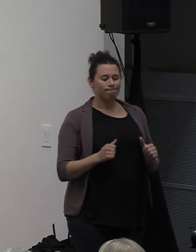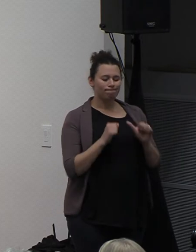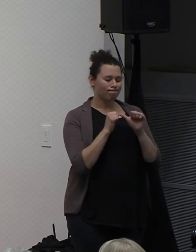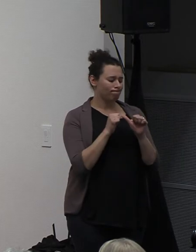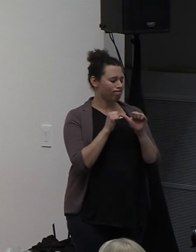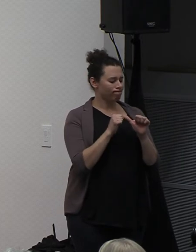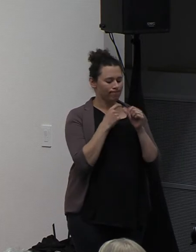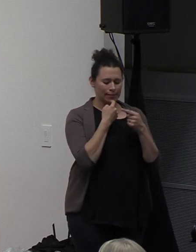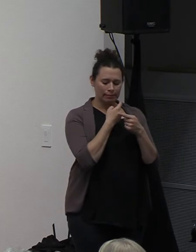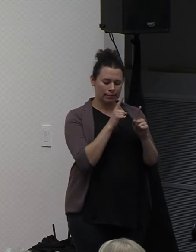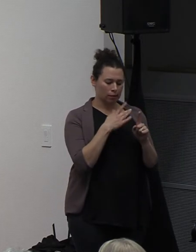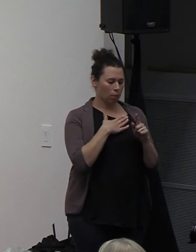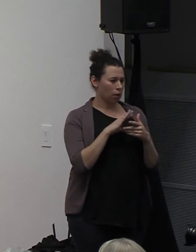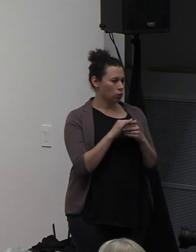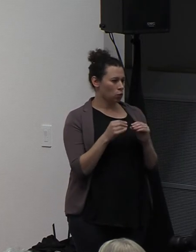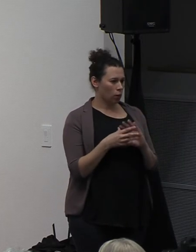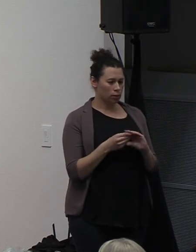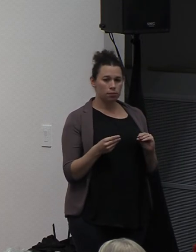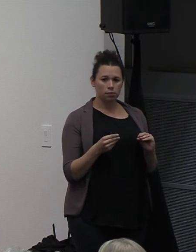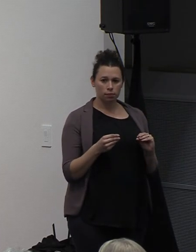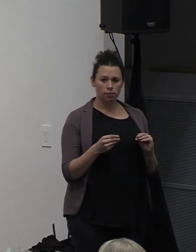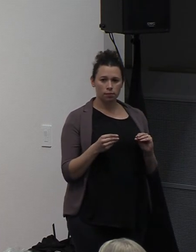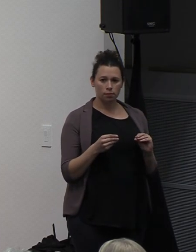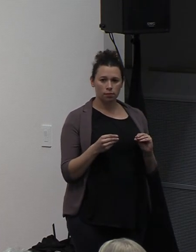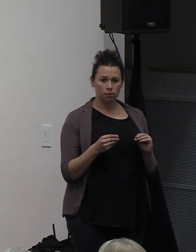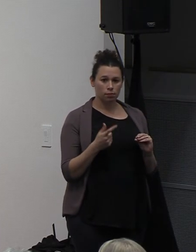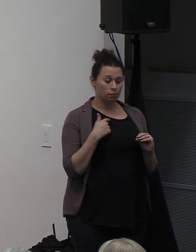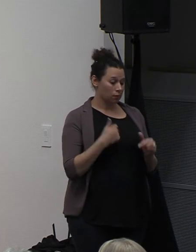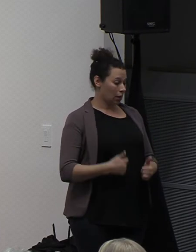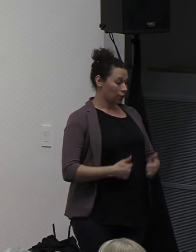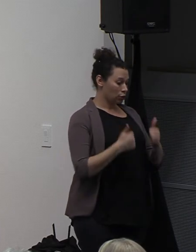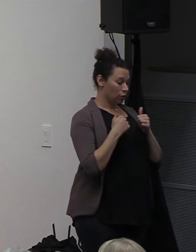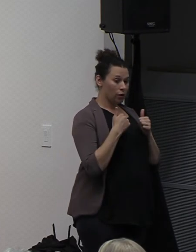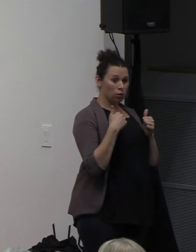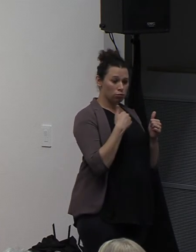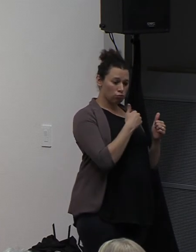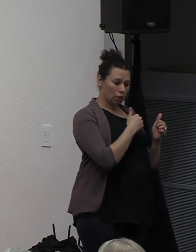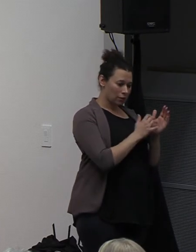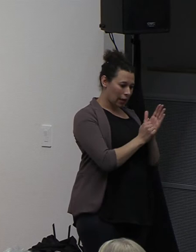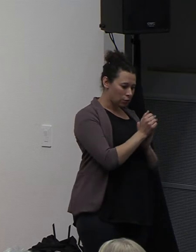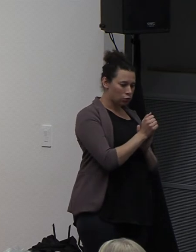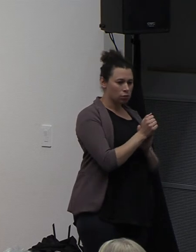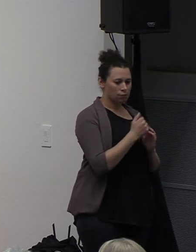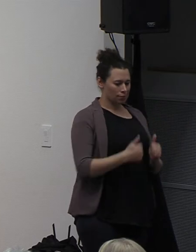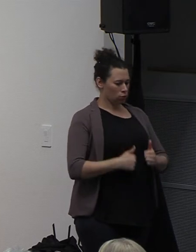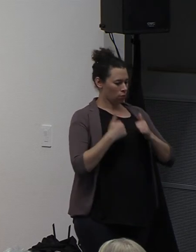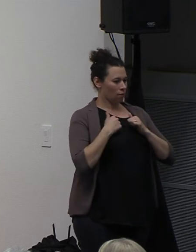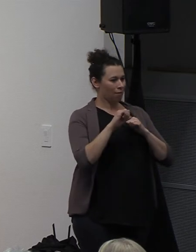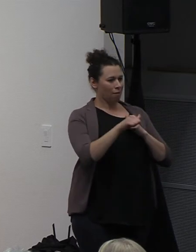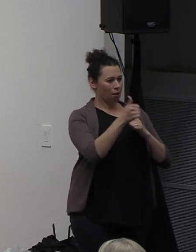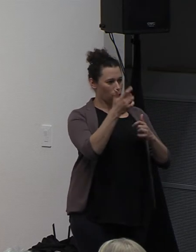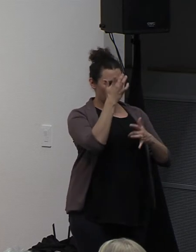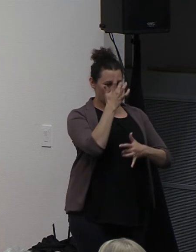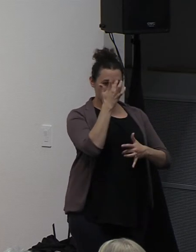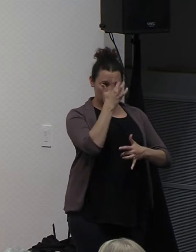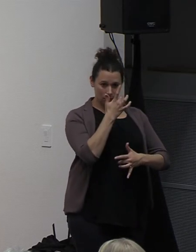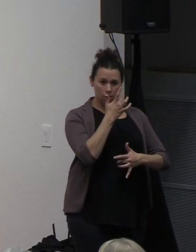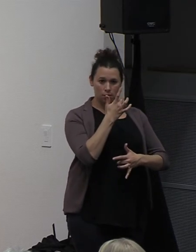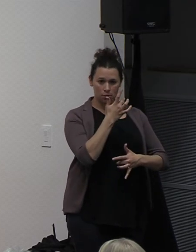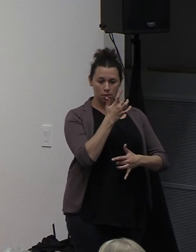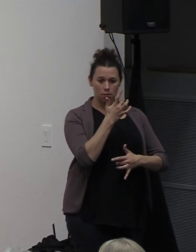story. I have survived breast cancer and other illnesses. Once